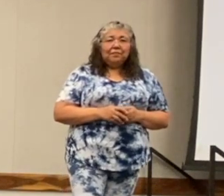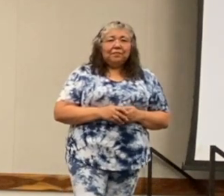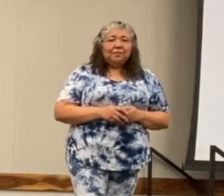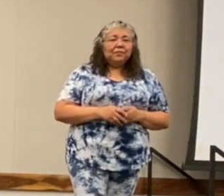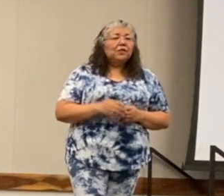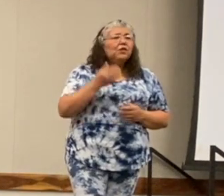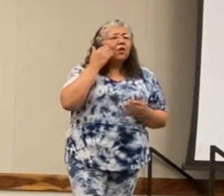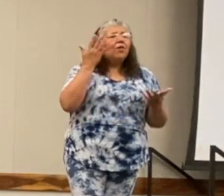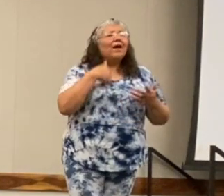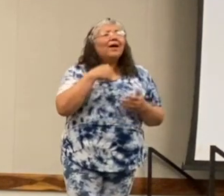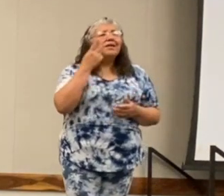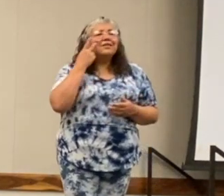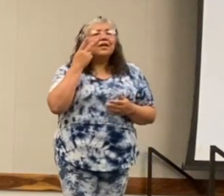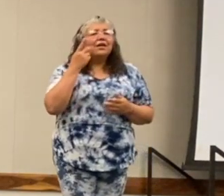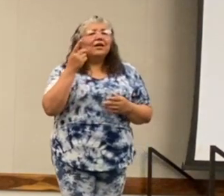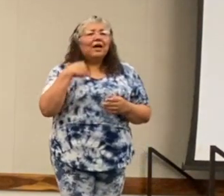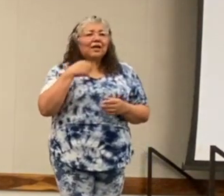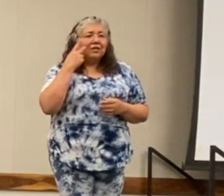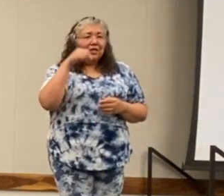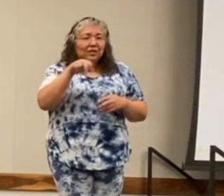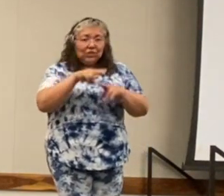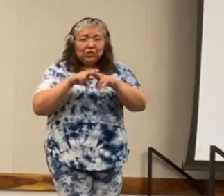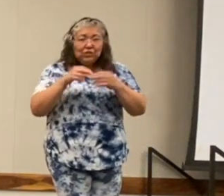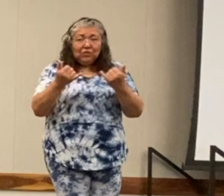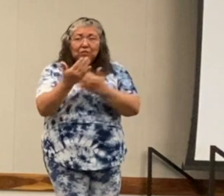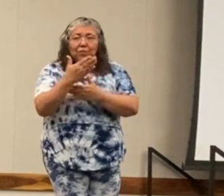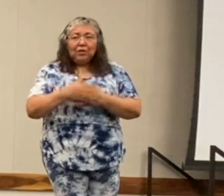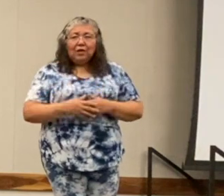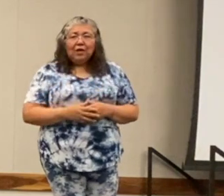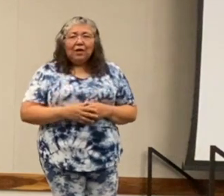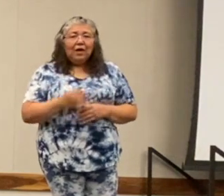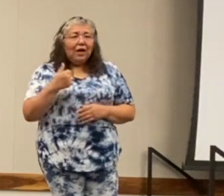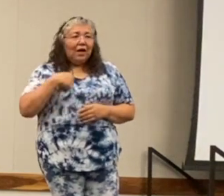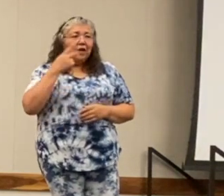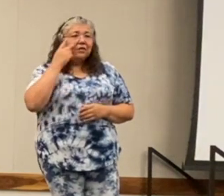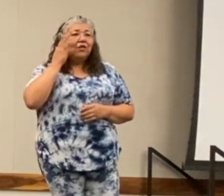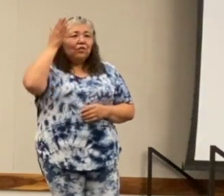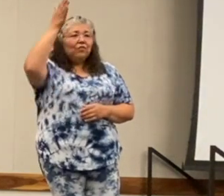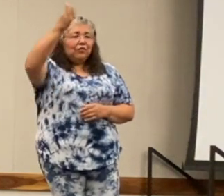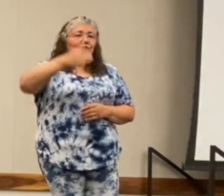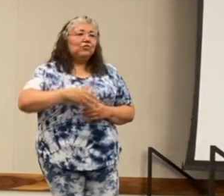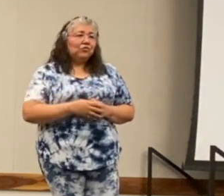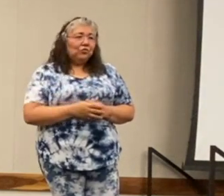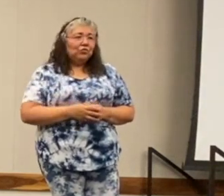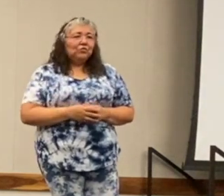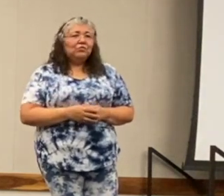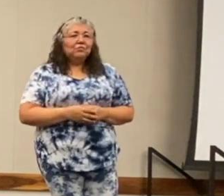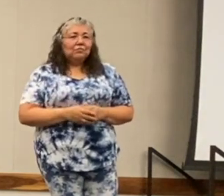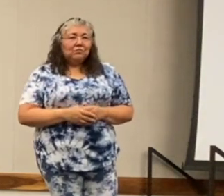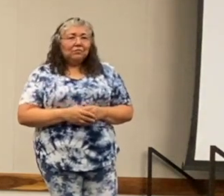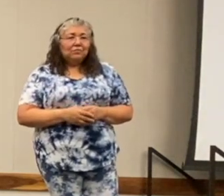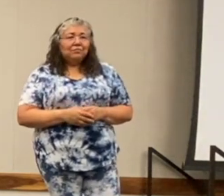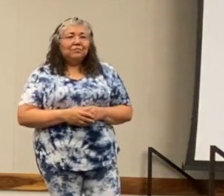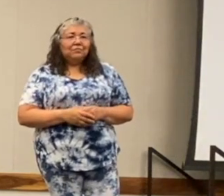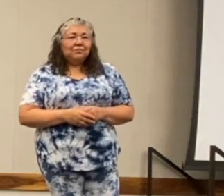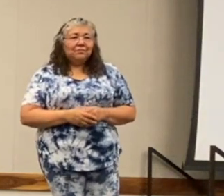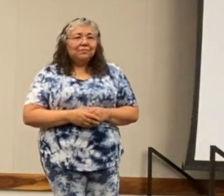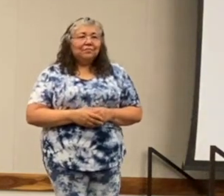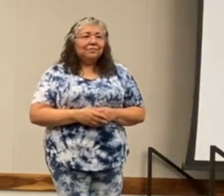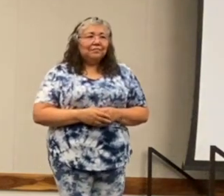You want to know what I saw when I saw these chairs this morning? I saw the future. Amen.